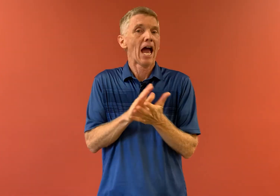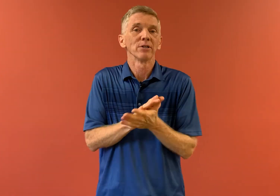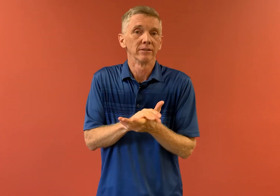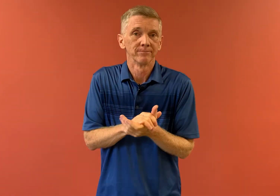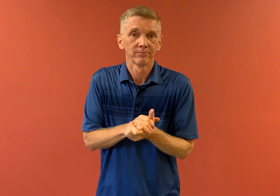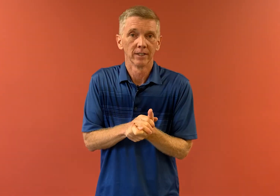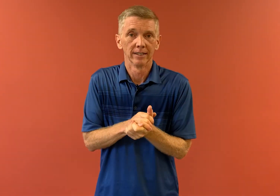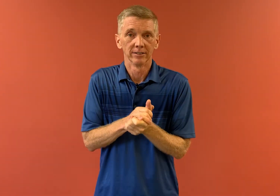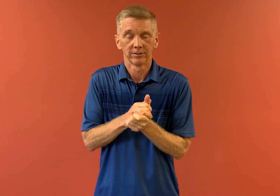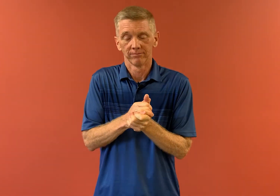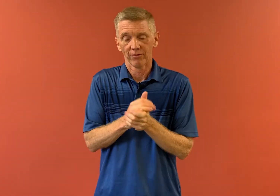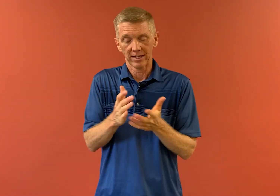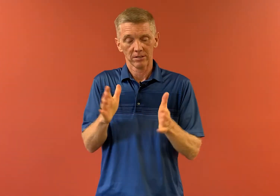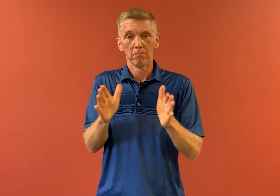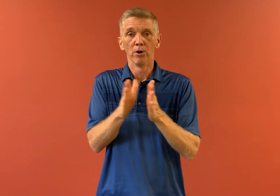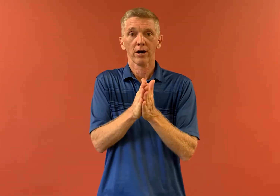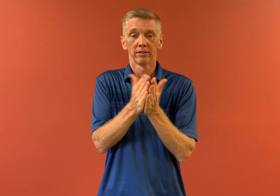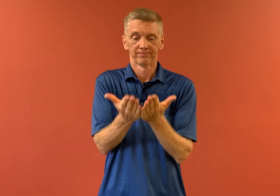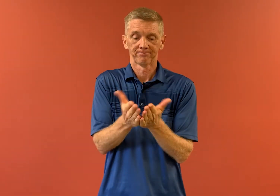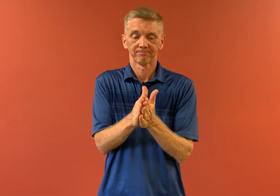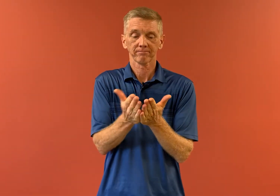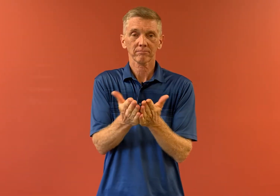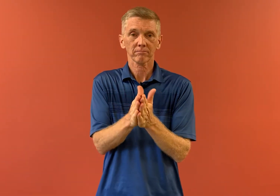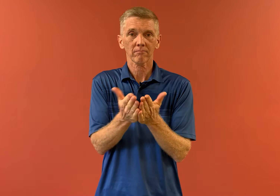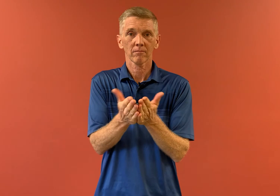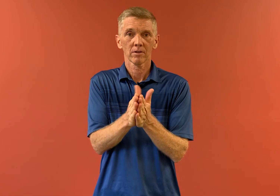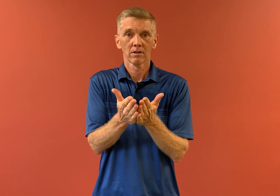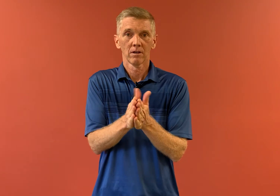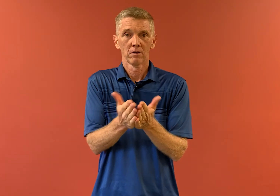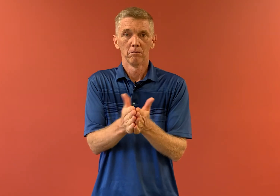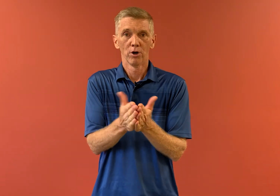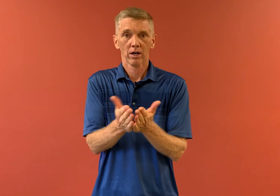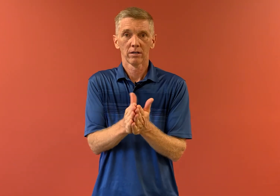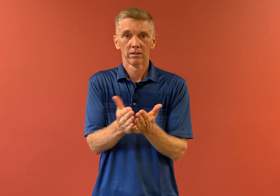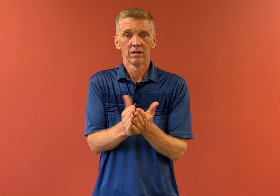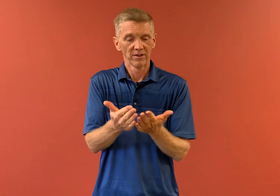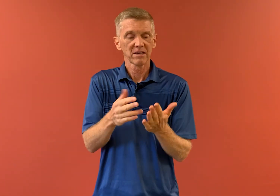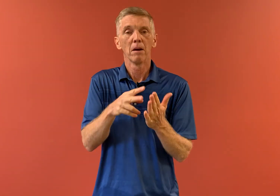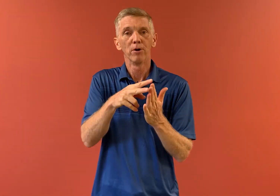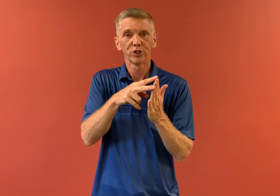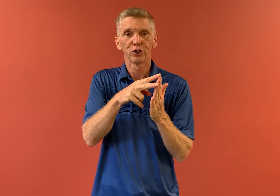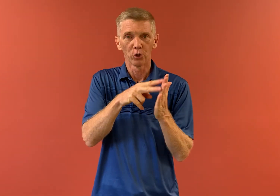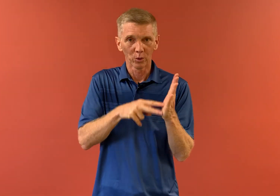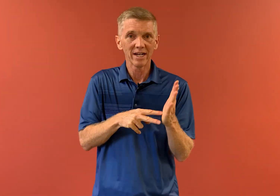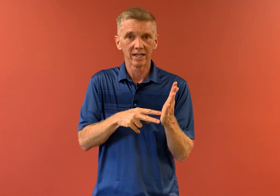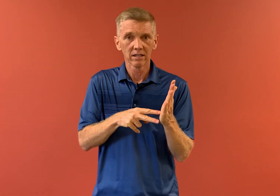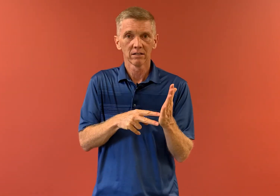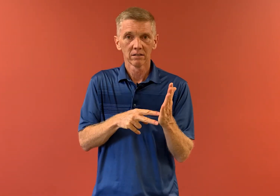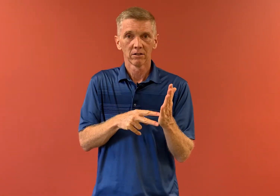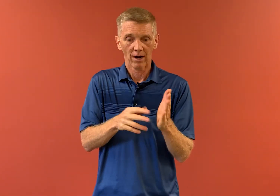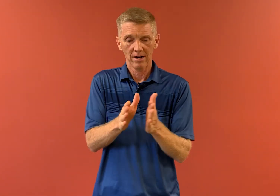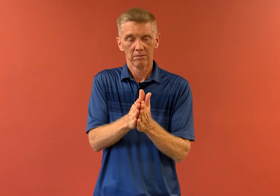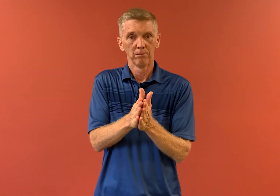accounting things. Book. Book. This can be a book you're going to read in, right? But a